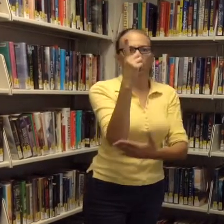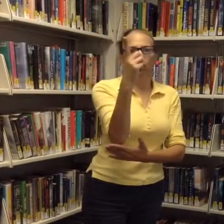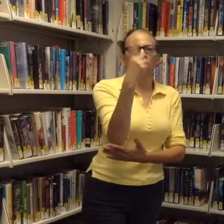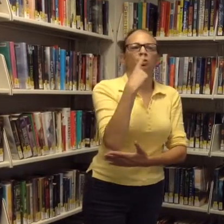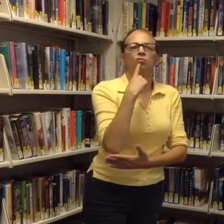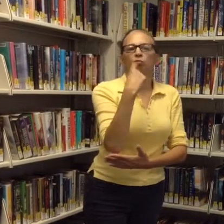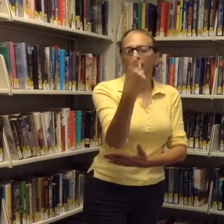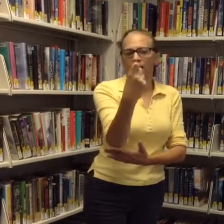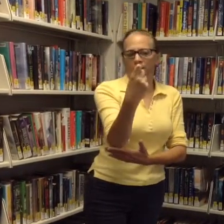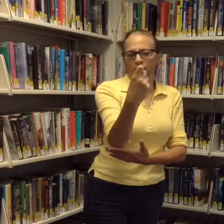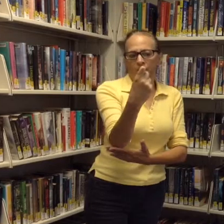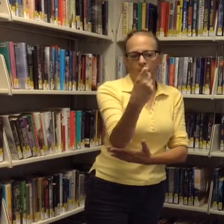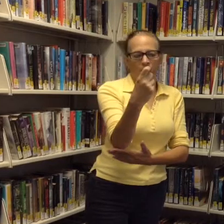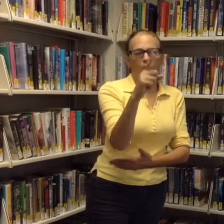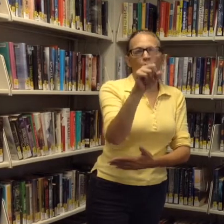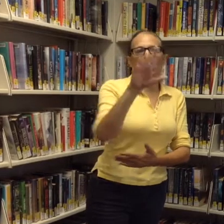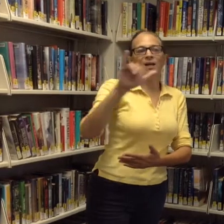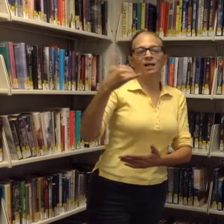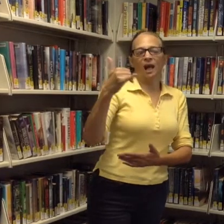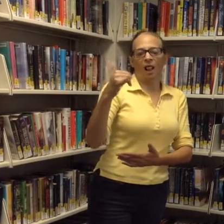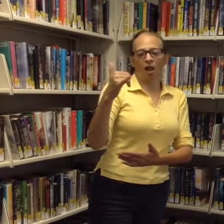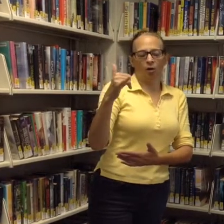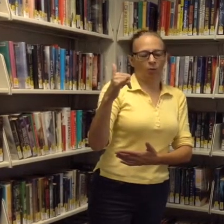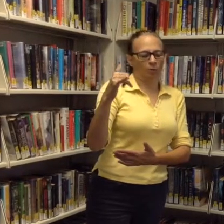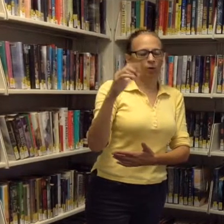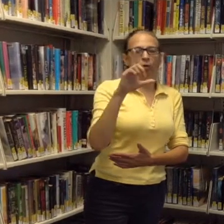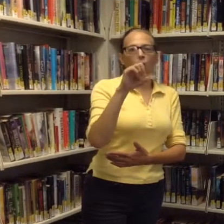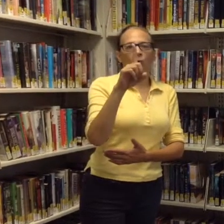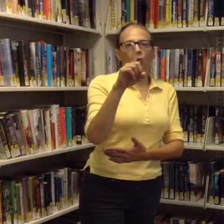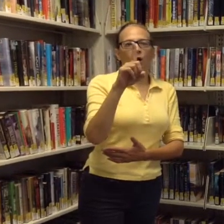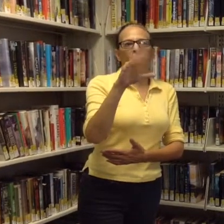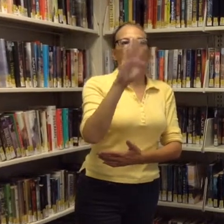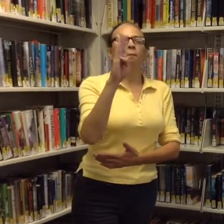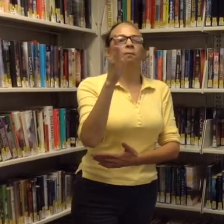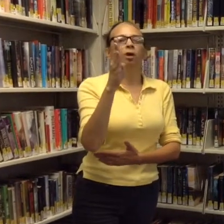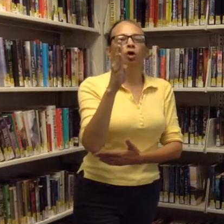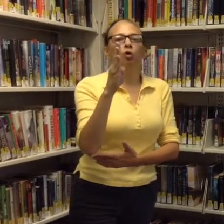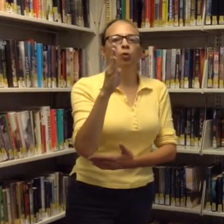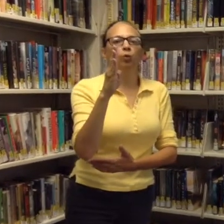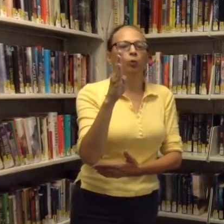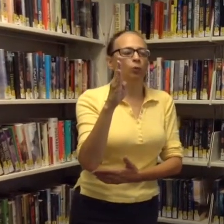One red, one yellow, and one blue.